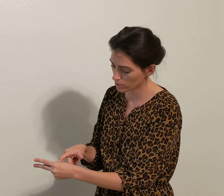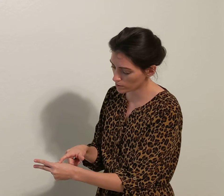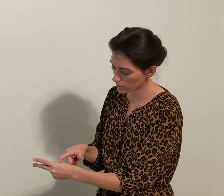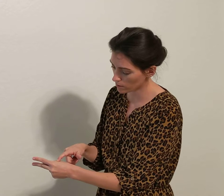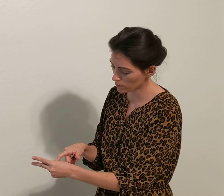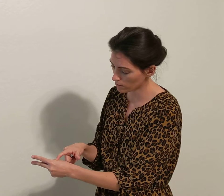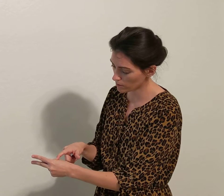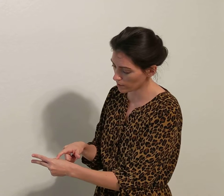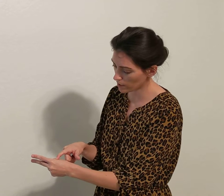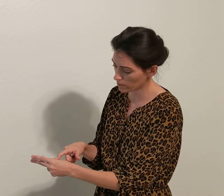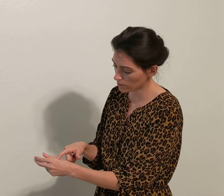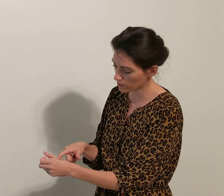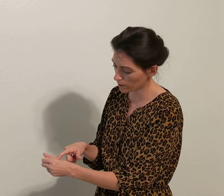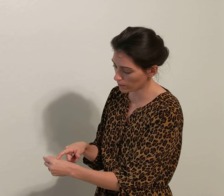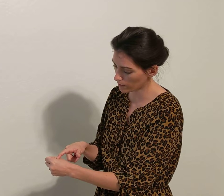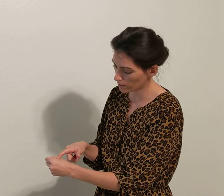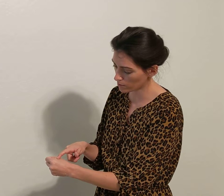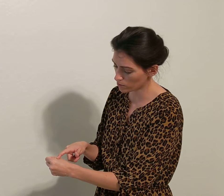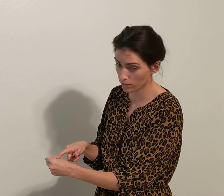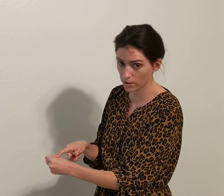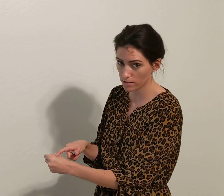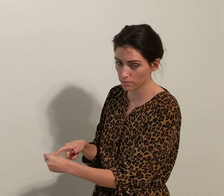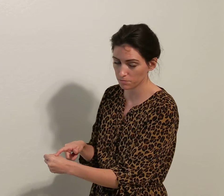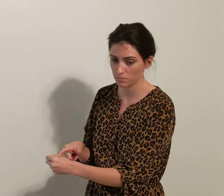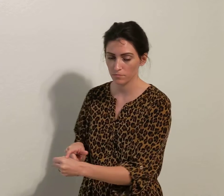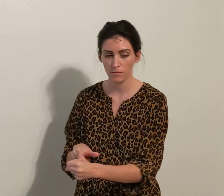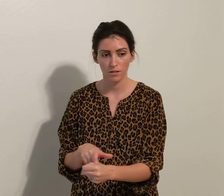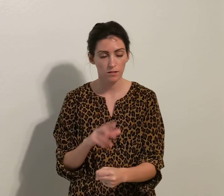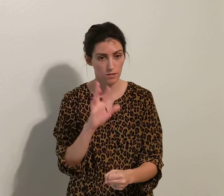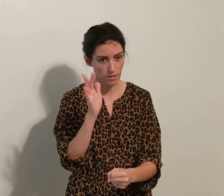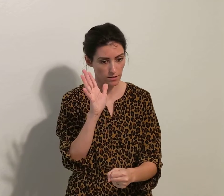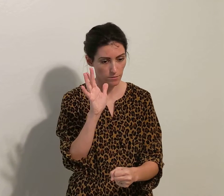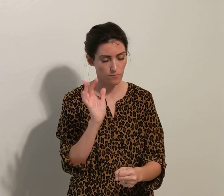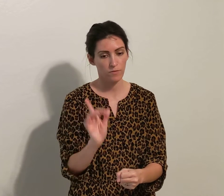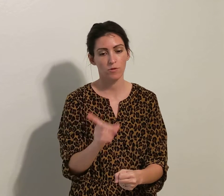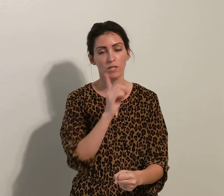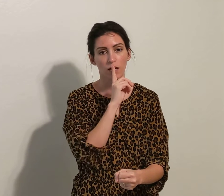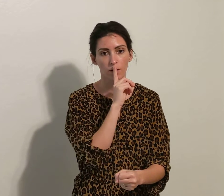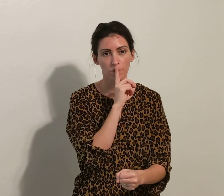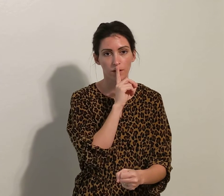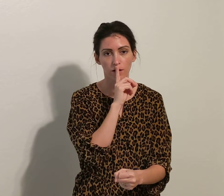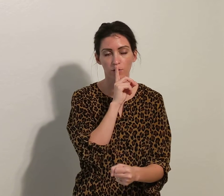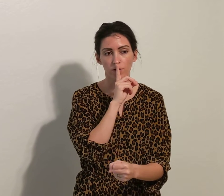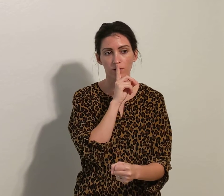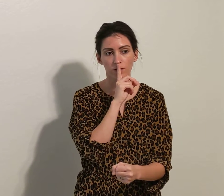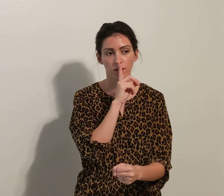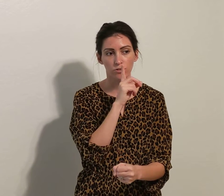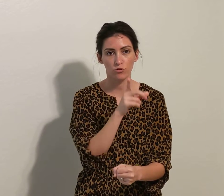instead of the K, we're going to have it come into a fist. This hand, we're going to come up and we're going to tell the truth.